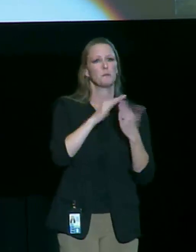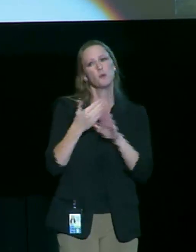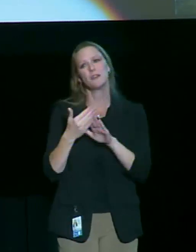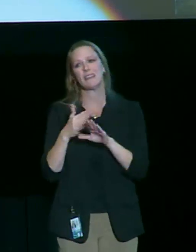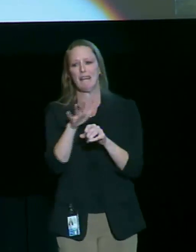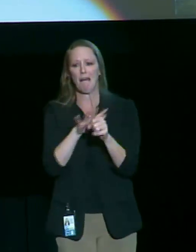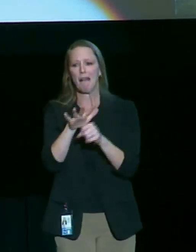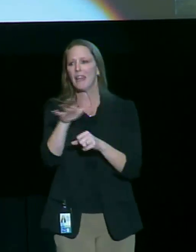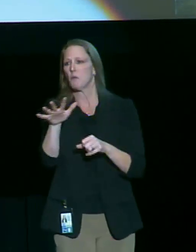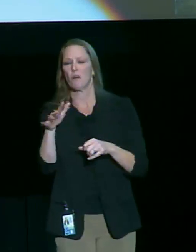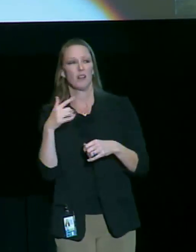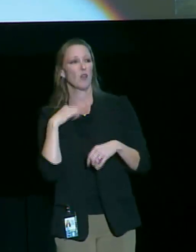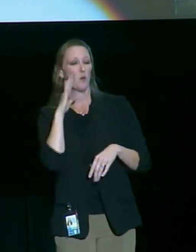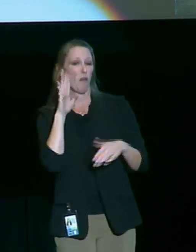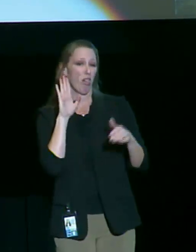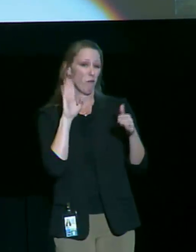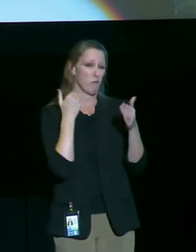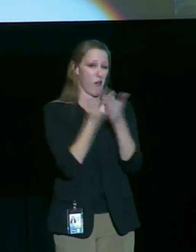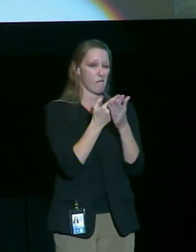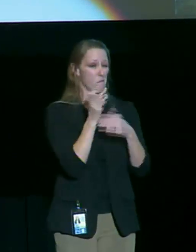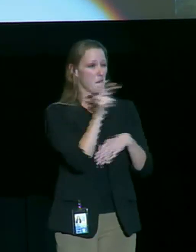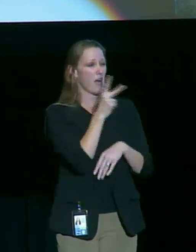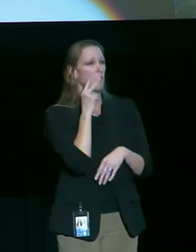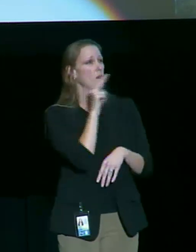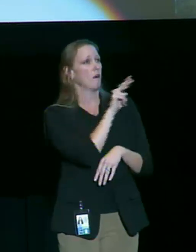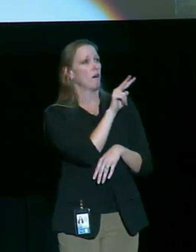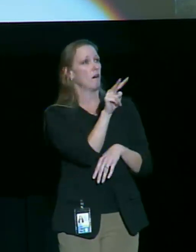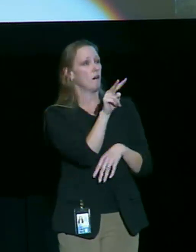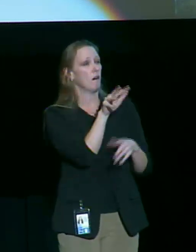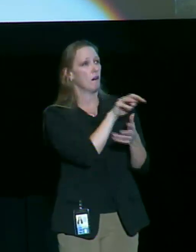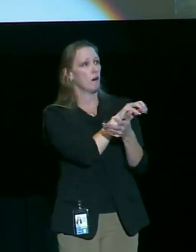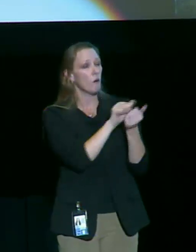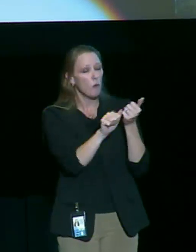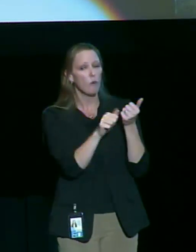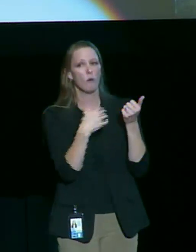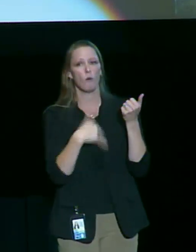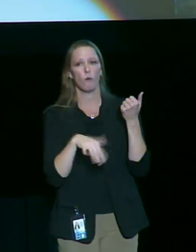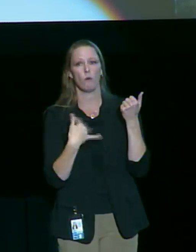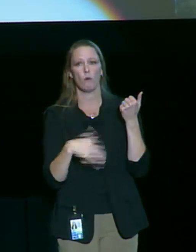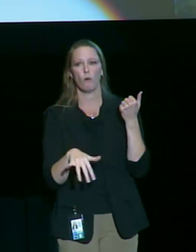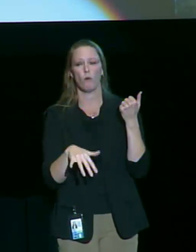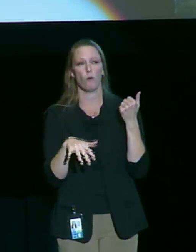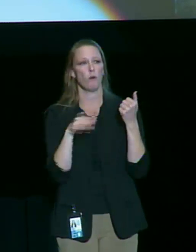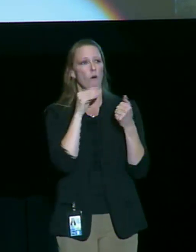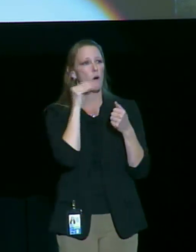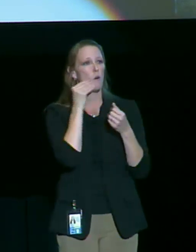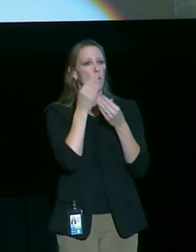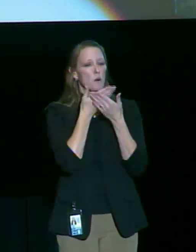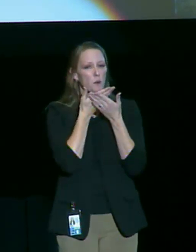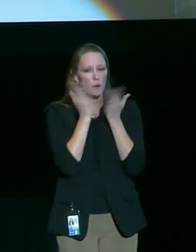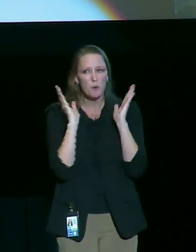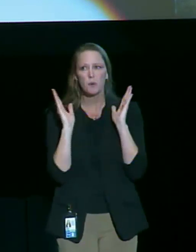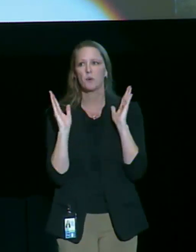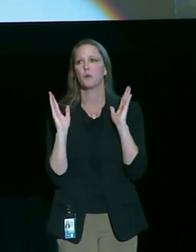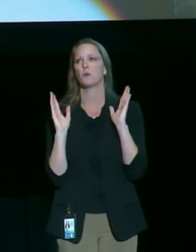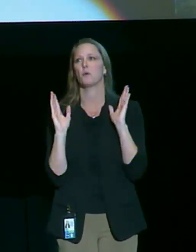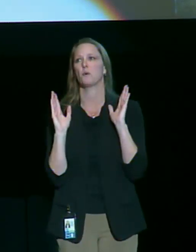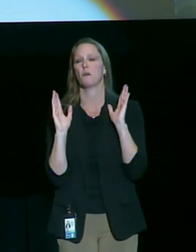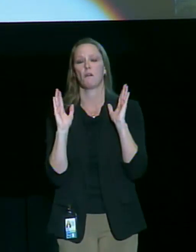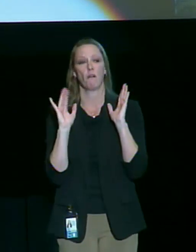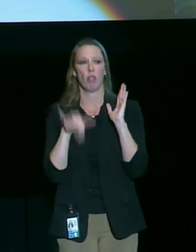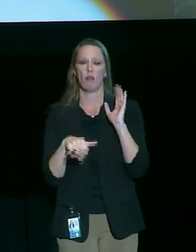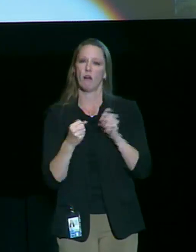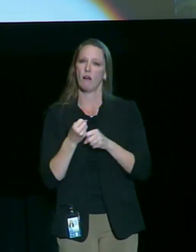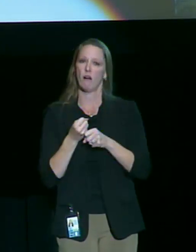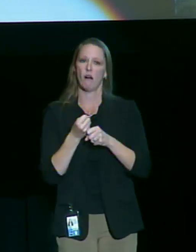to neighborhoods that have been damaged, homes that have been damaged, or homes that have been lost from the storm can be